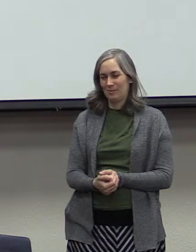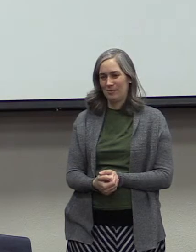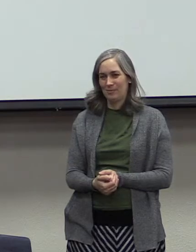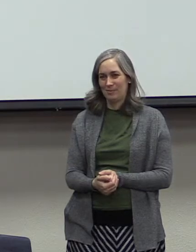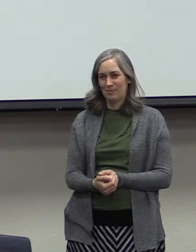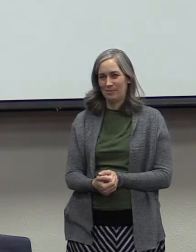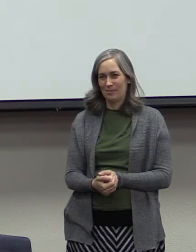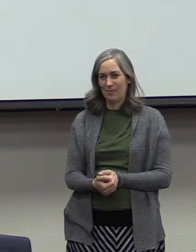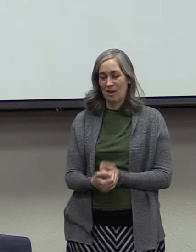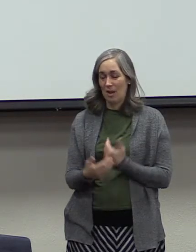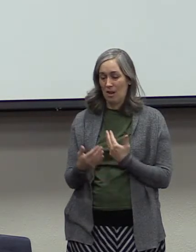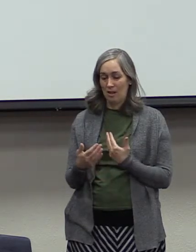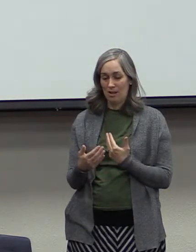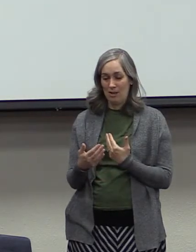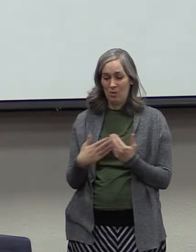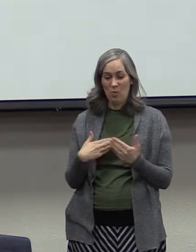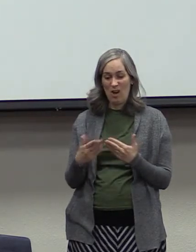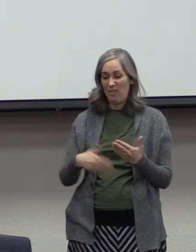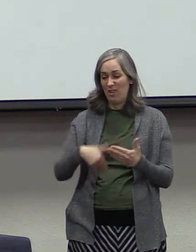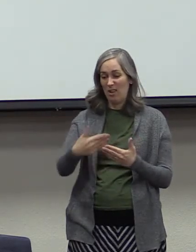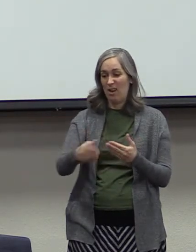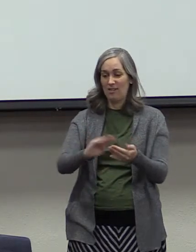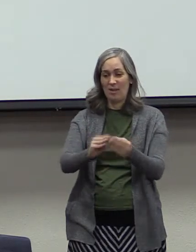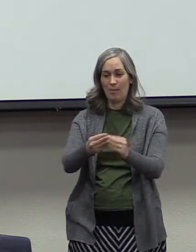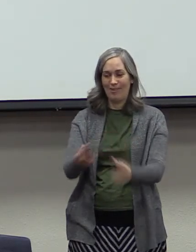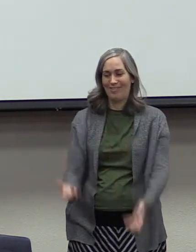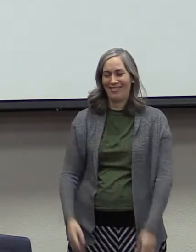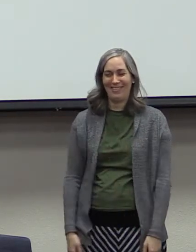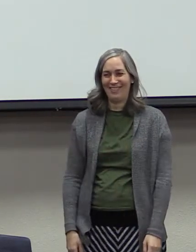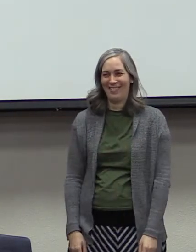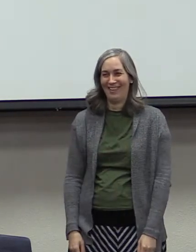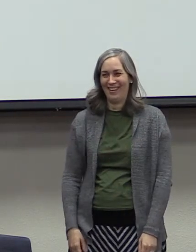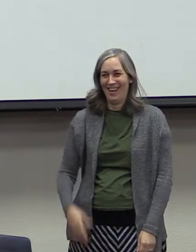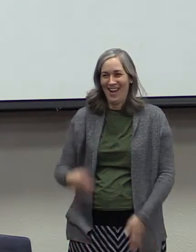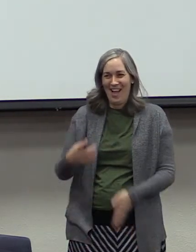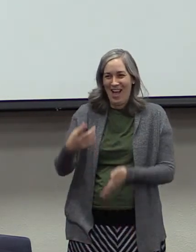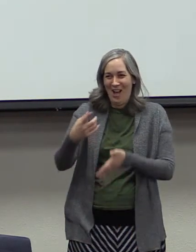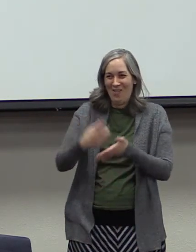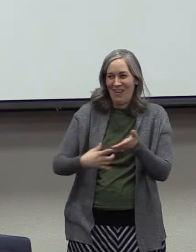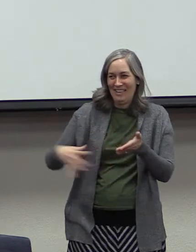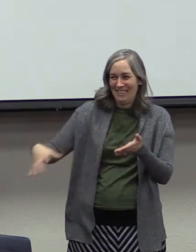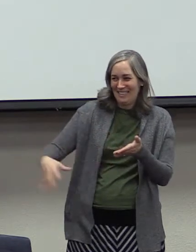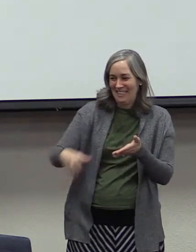And then whatever next number is, what does it take to give your best to the Lord?